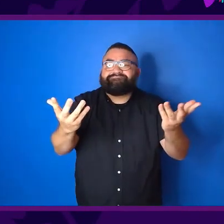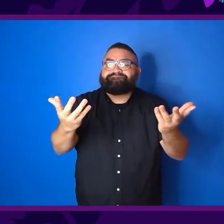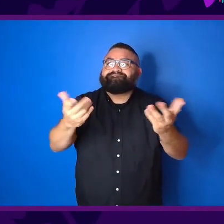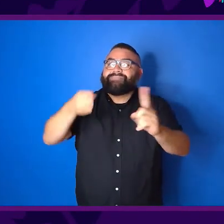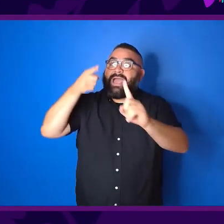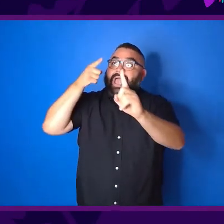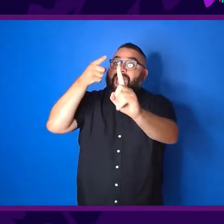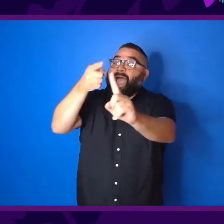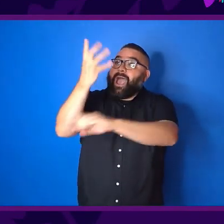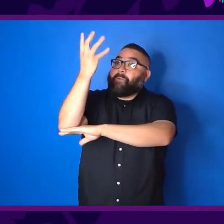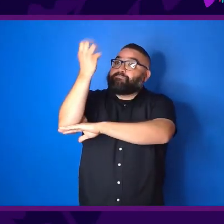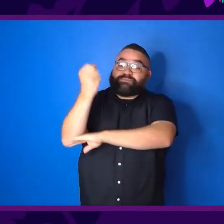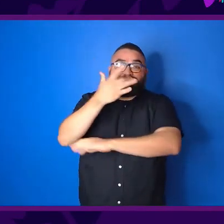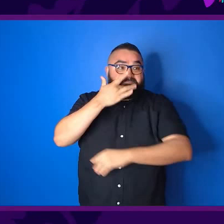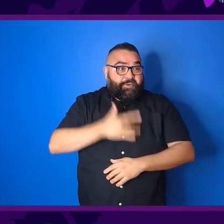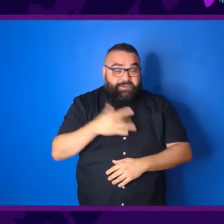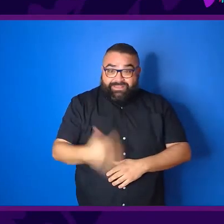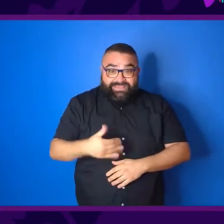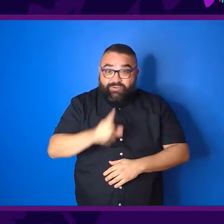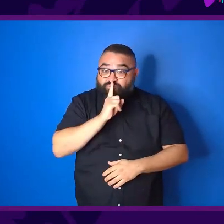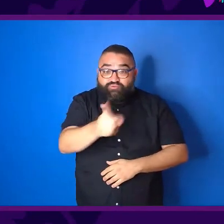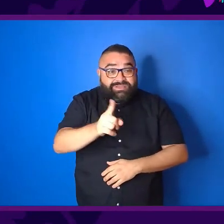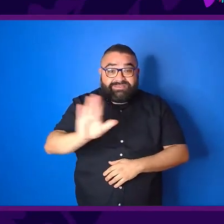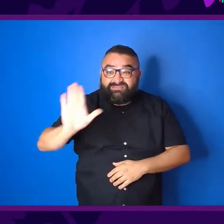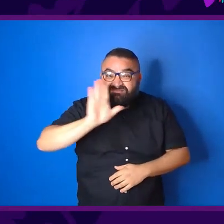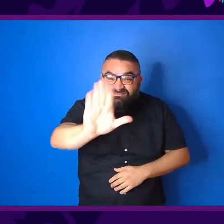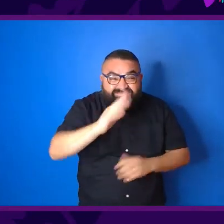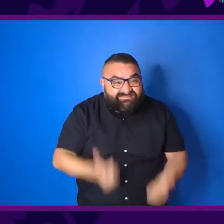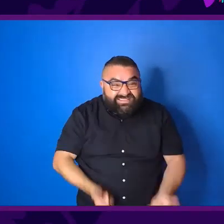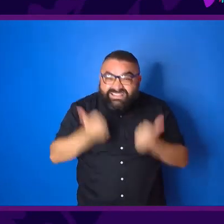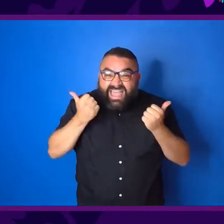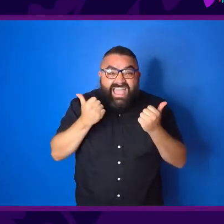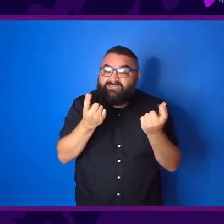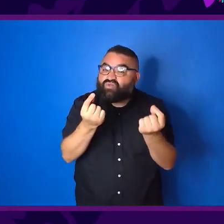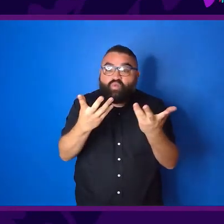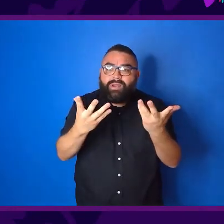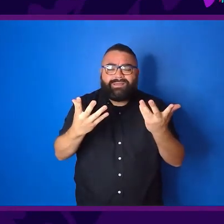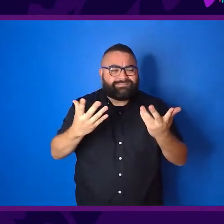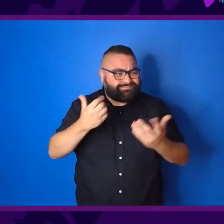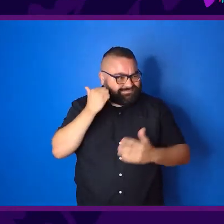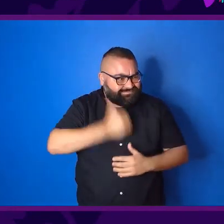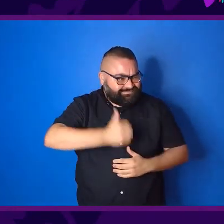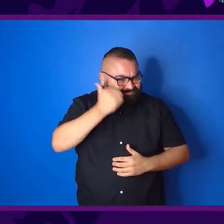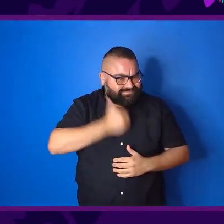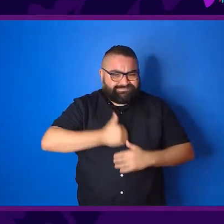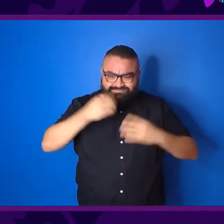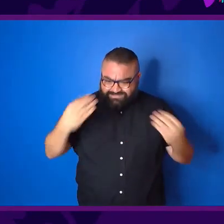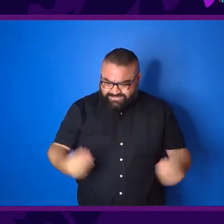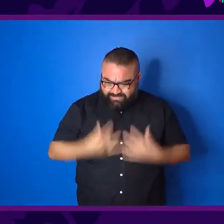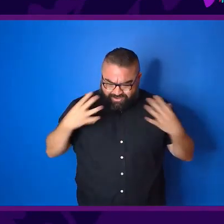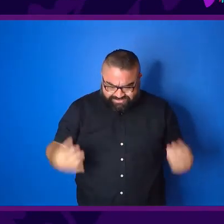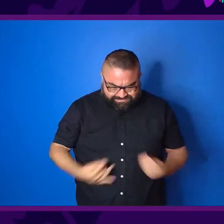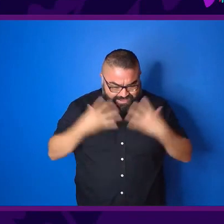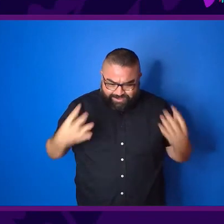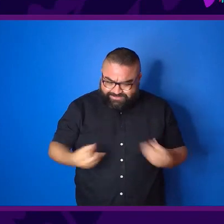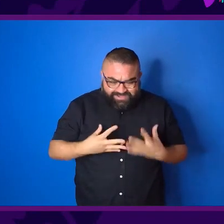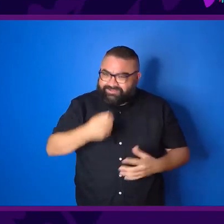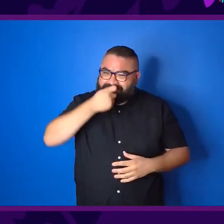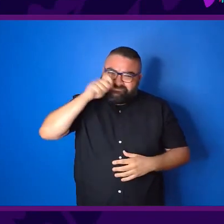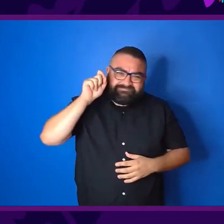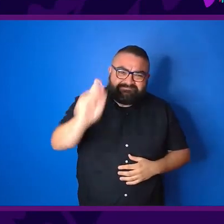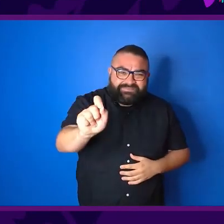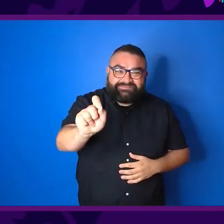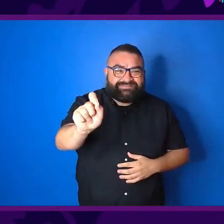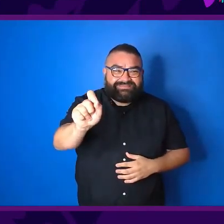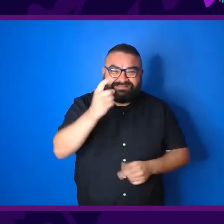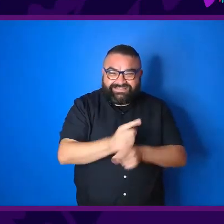this incredible life that you constantly inspire us all, period, hands down, to know